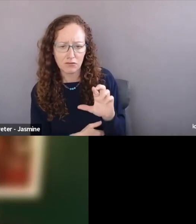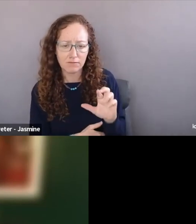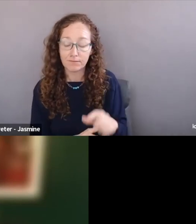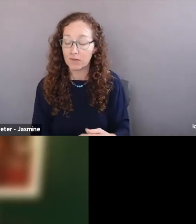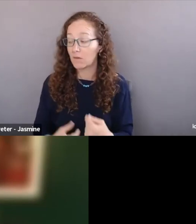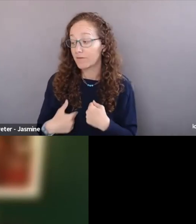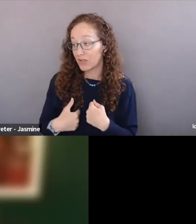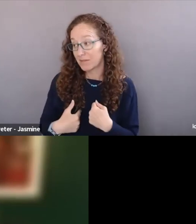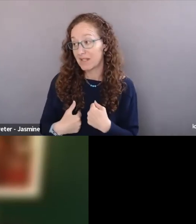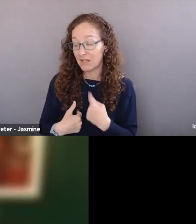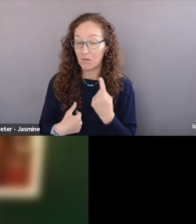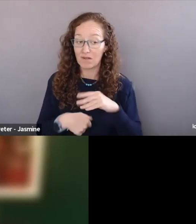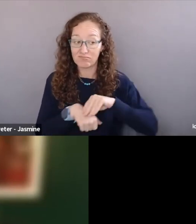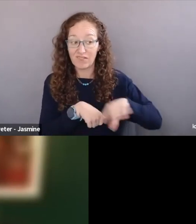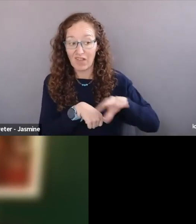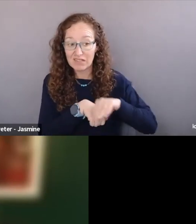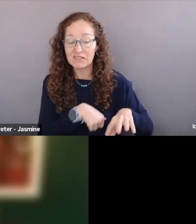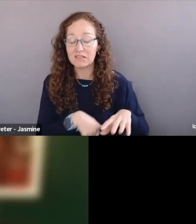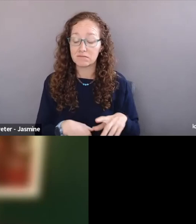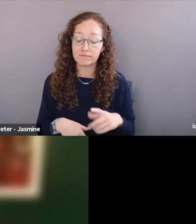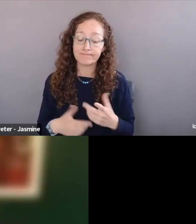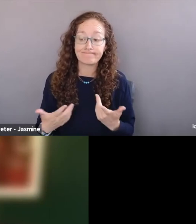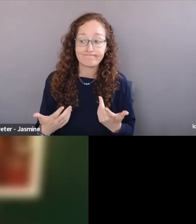advice I would give is as a leader,